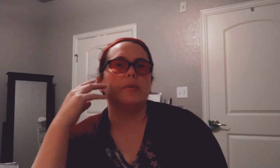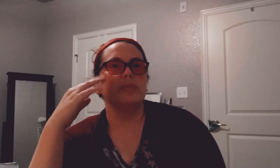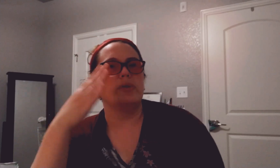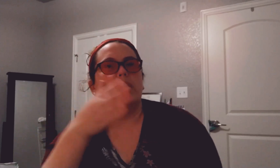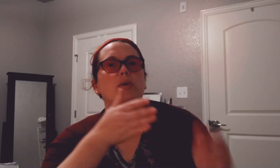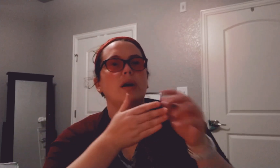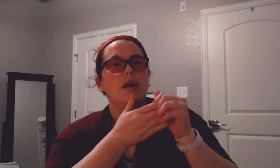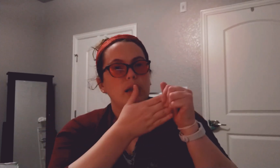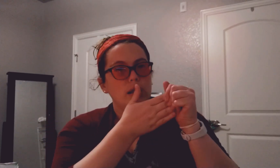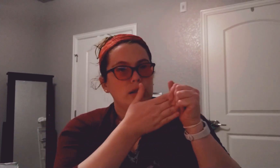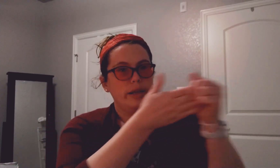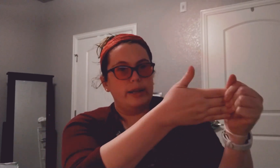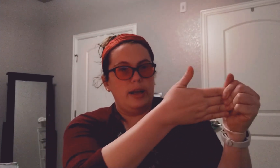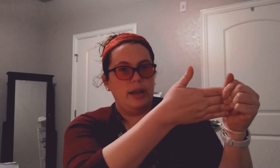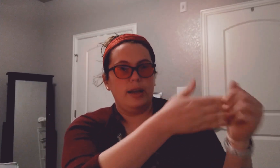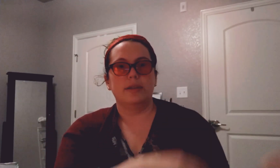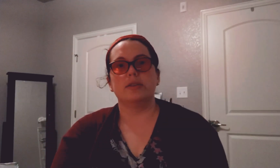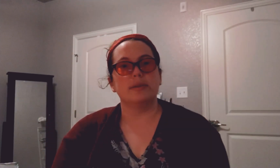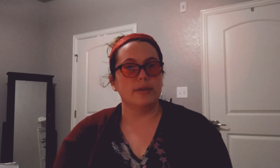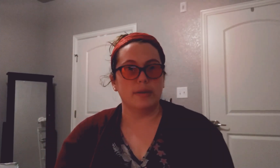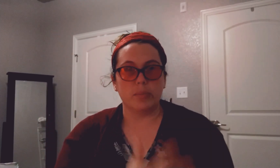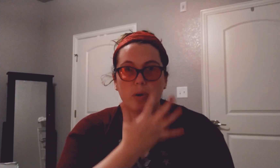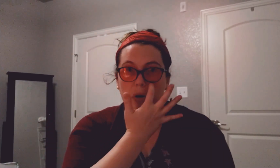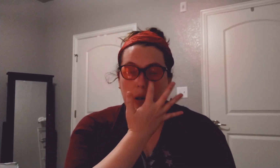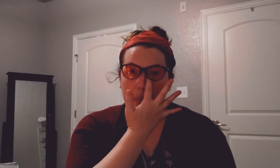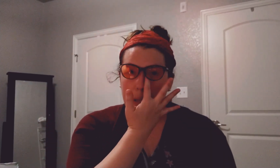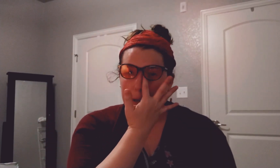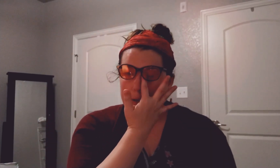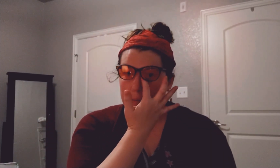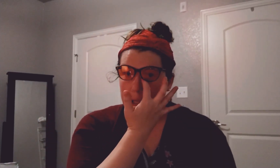them. So, lead is just the simple meaning of lead.